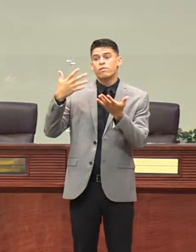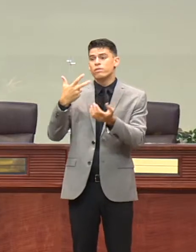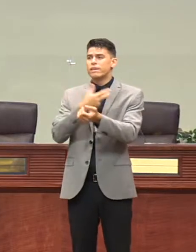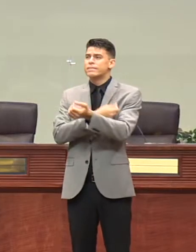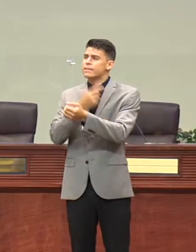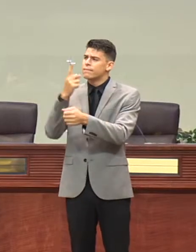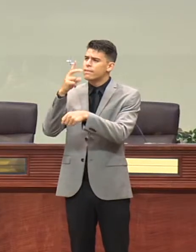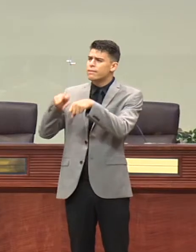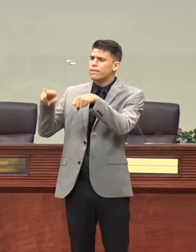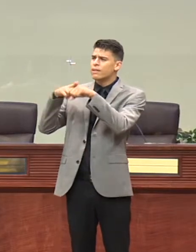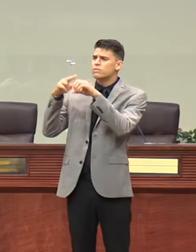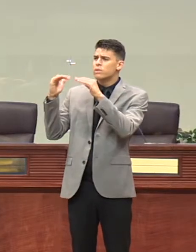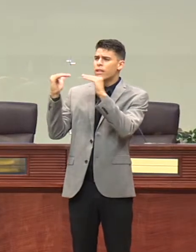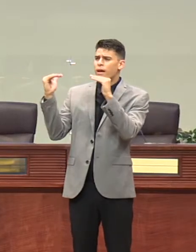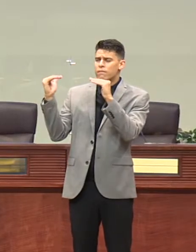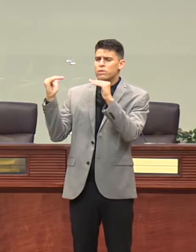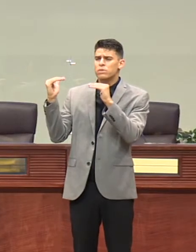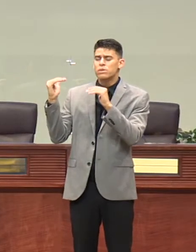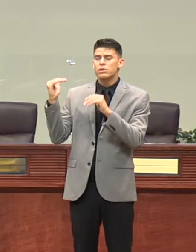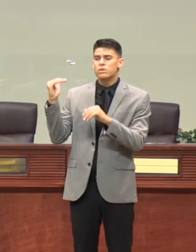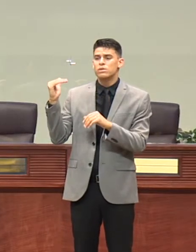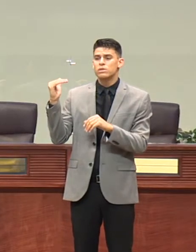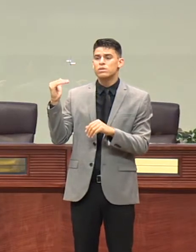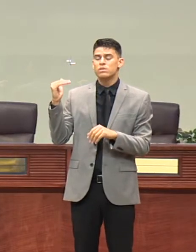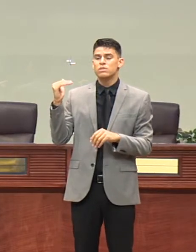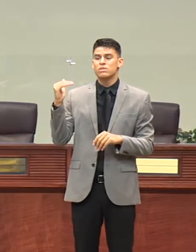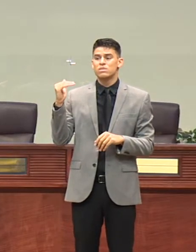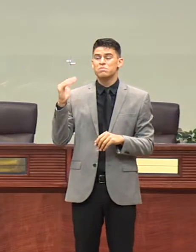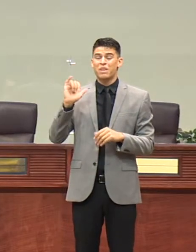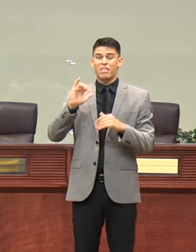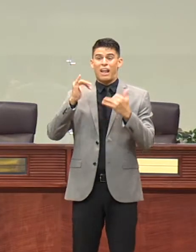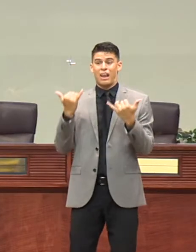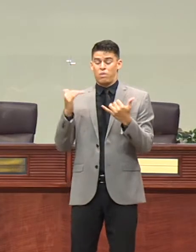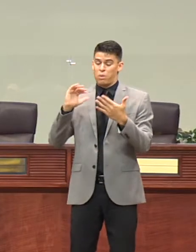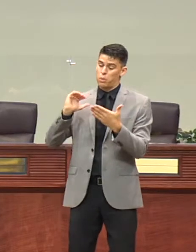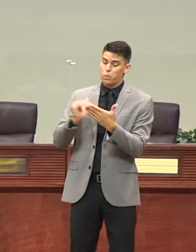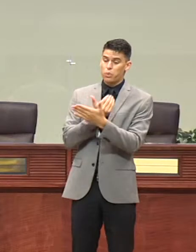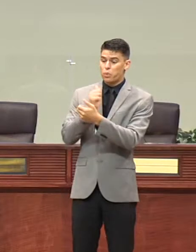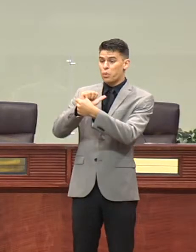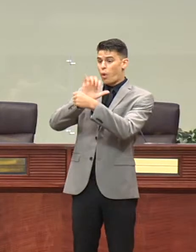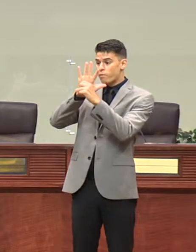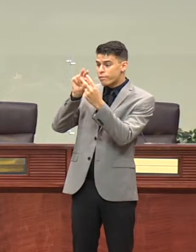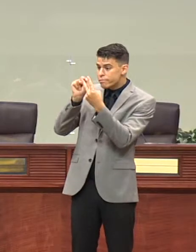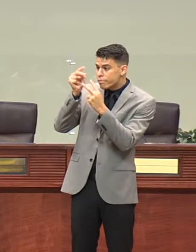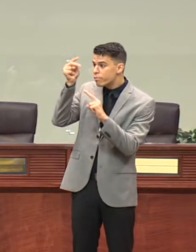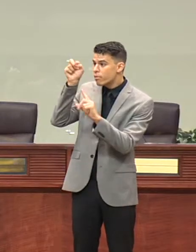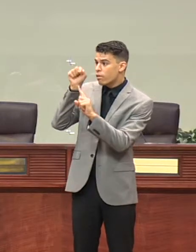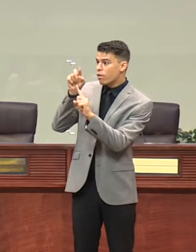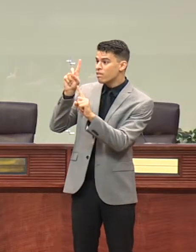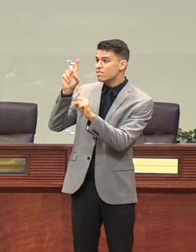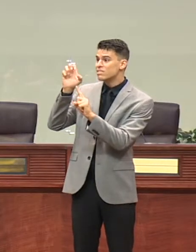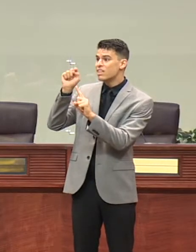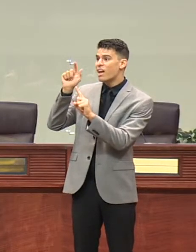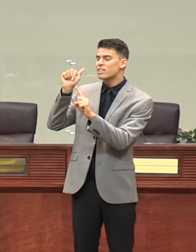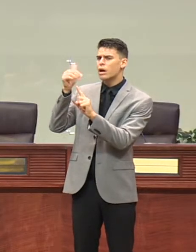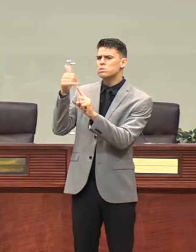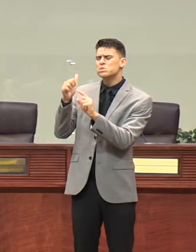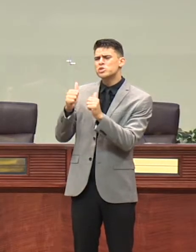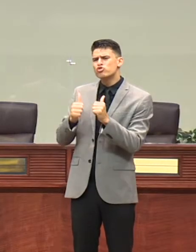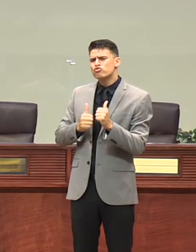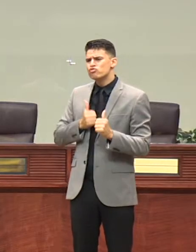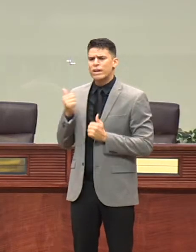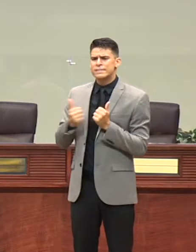enough about this. But the variant is so aggressive that some of national experts are